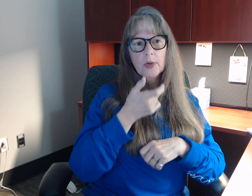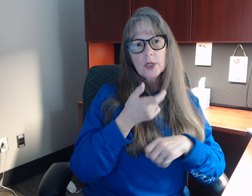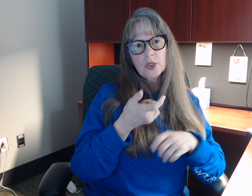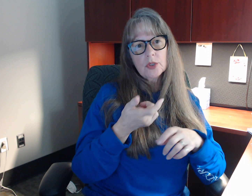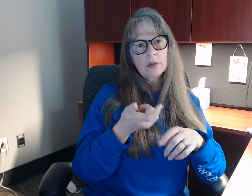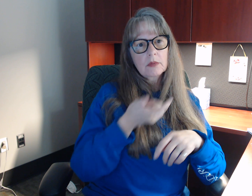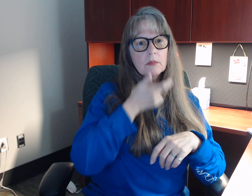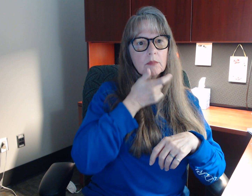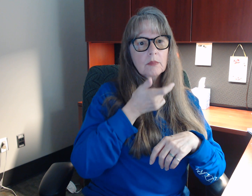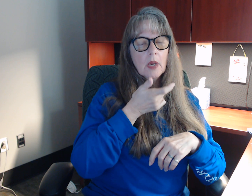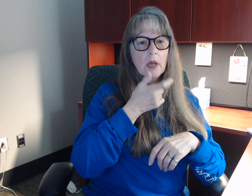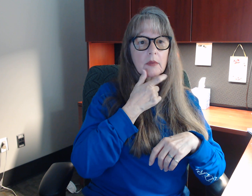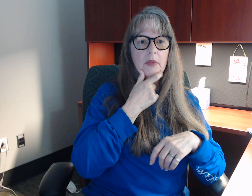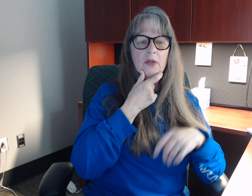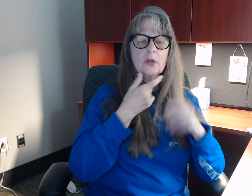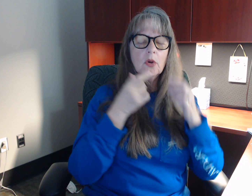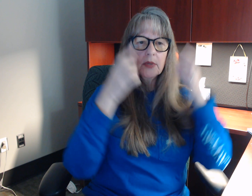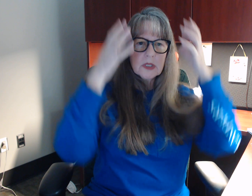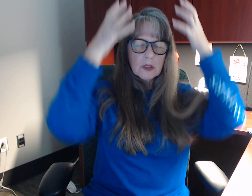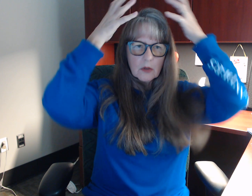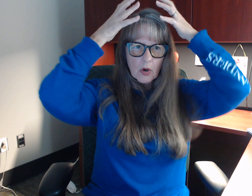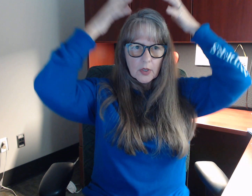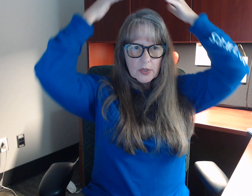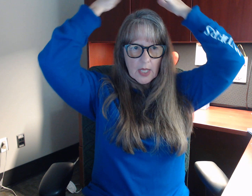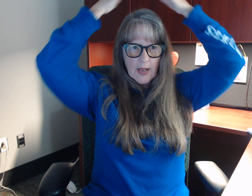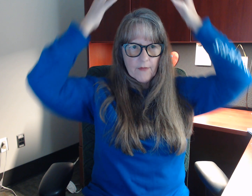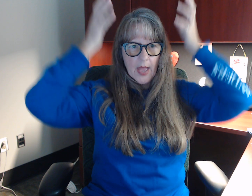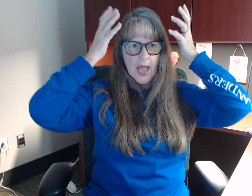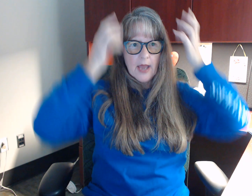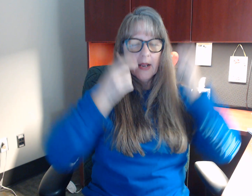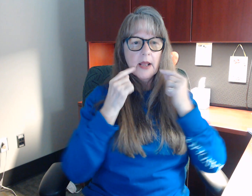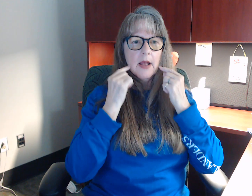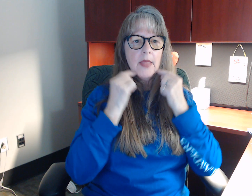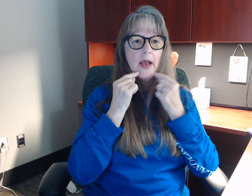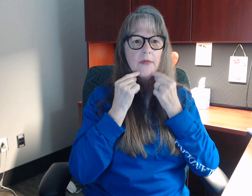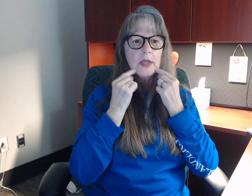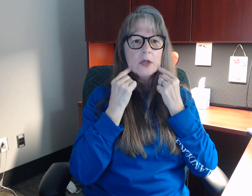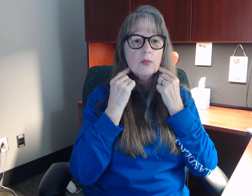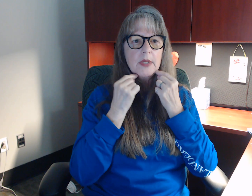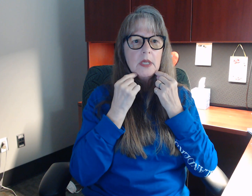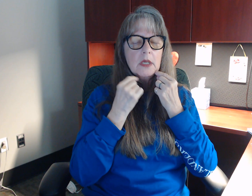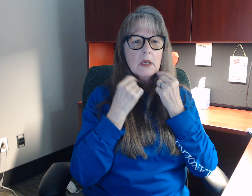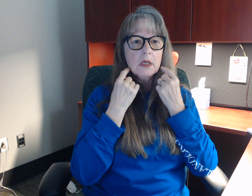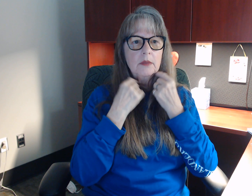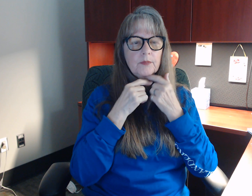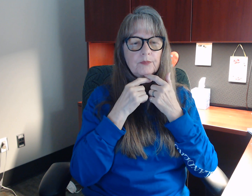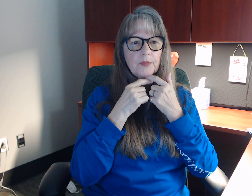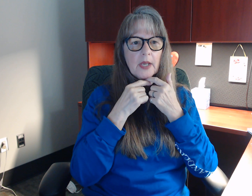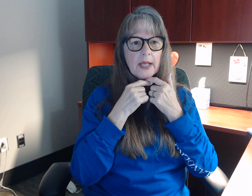British, it's the guards that have the hat, and they have that little bitty